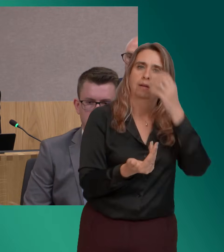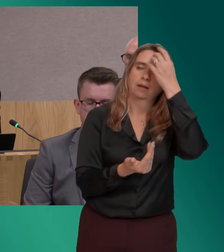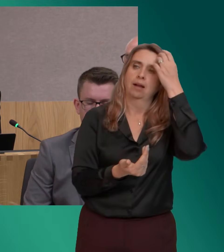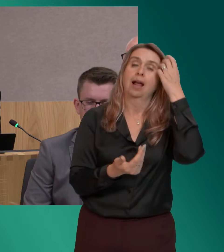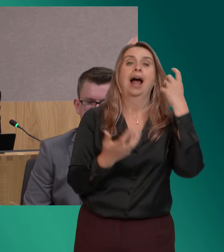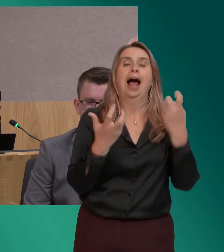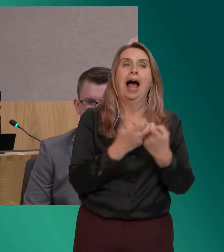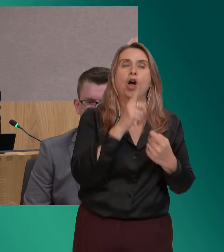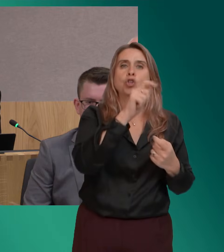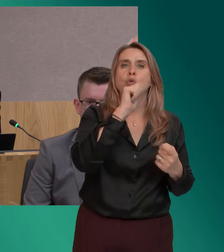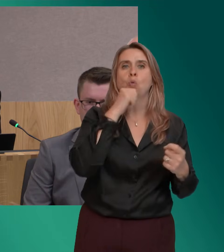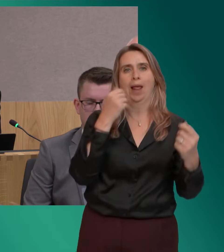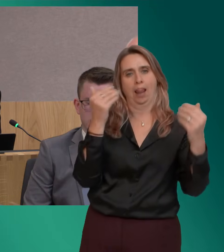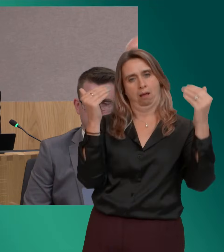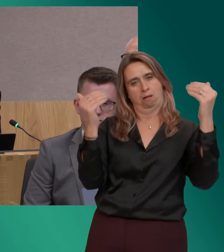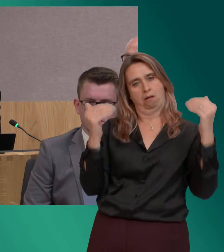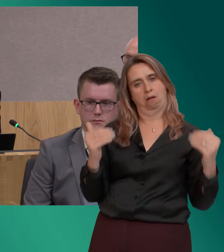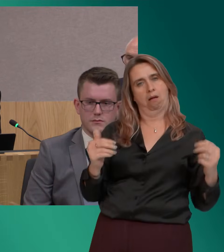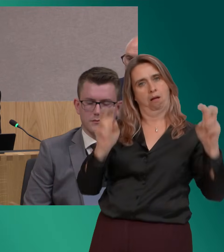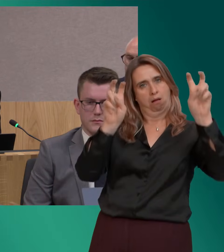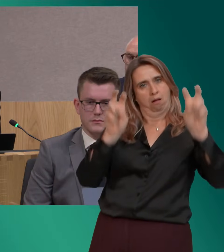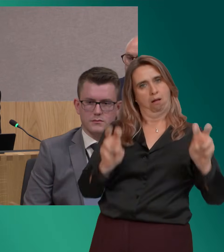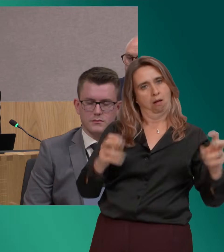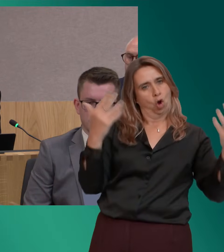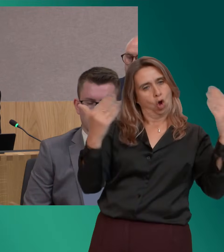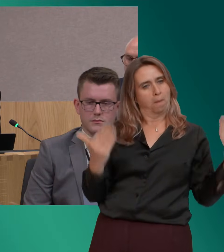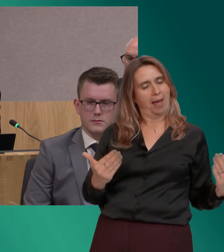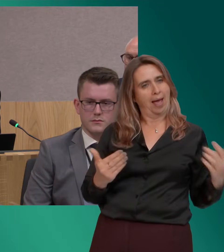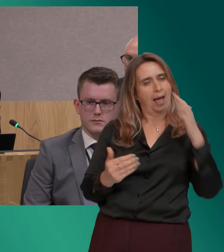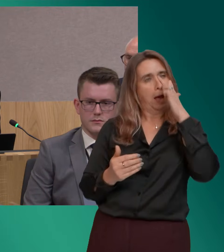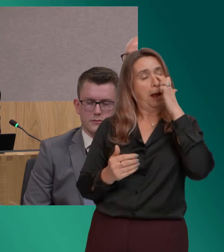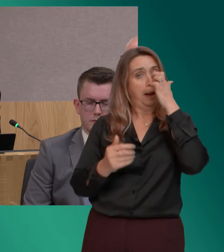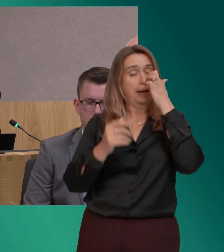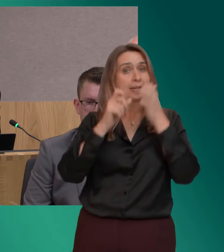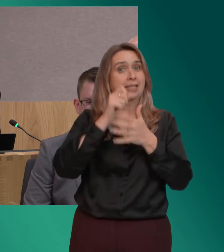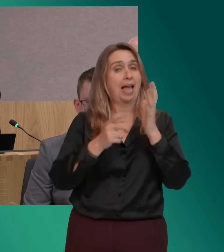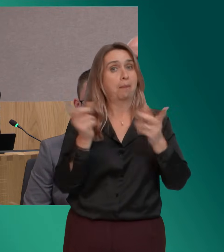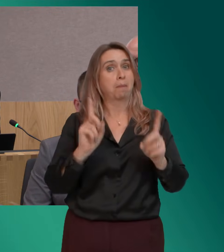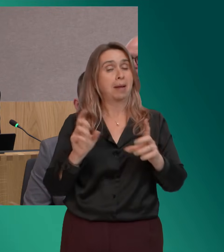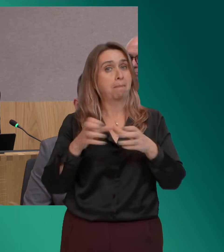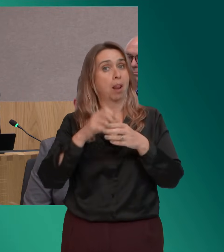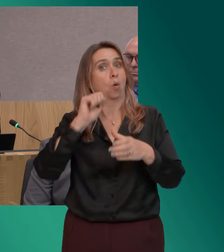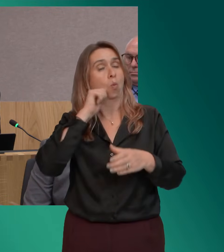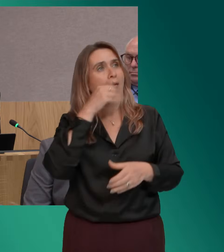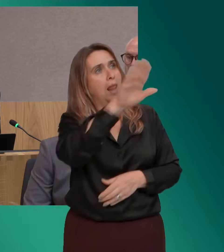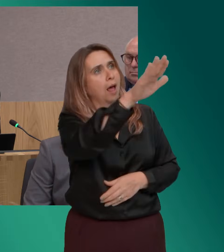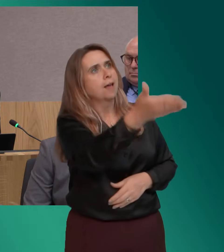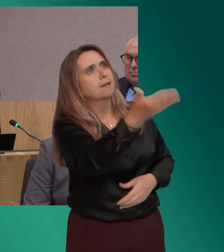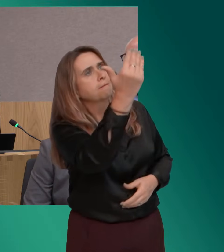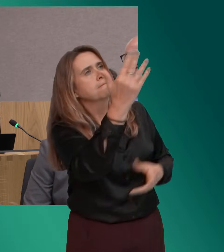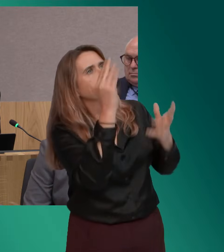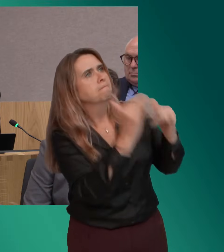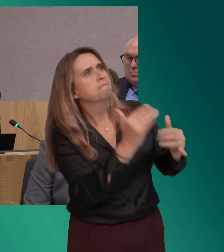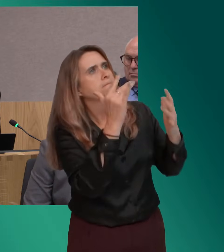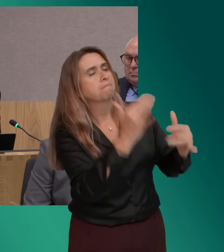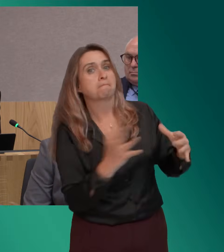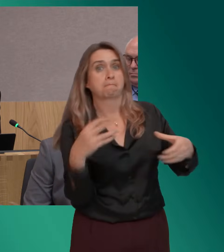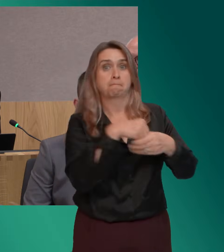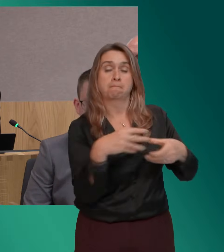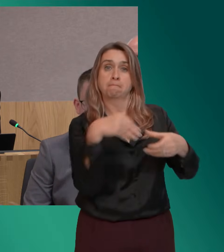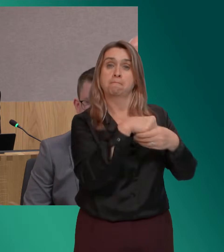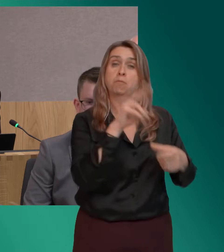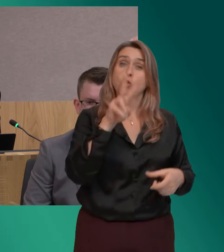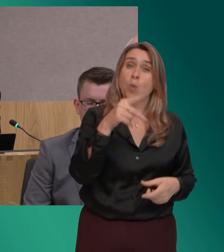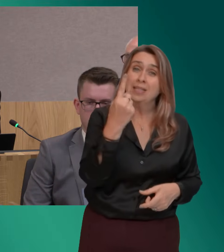be measured? And what formal role will disabled people have in holding government to account? And with 21% of people